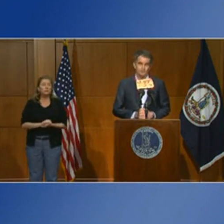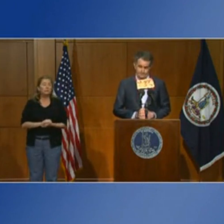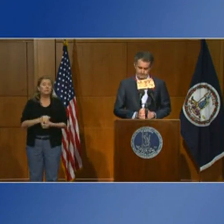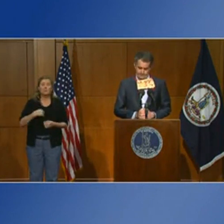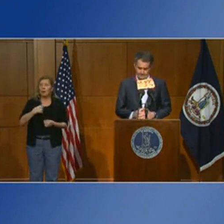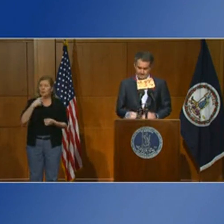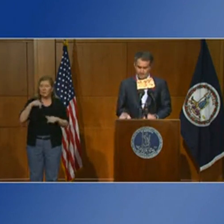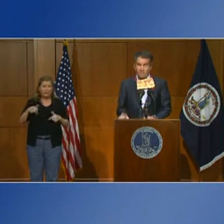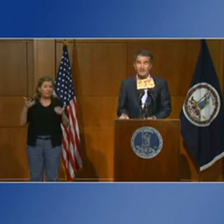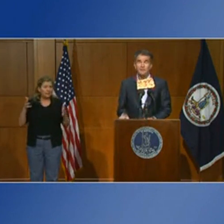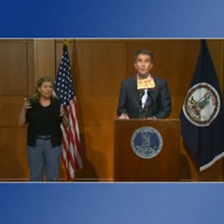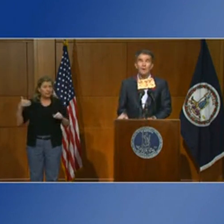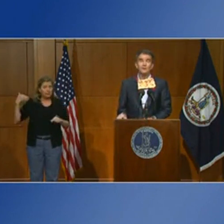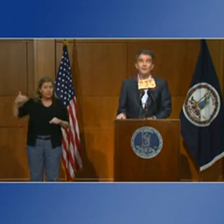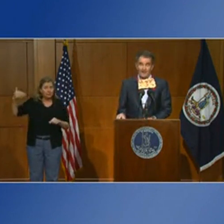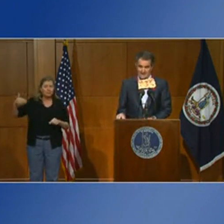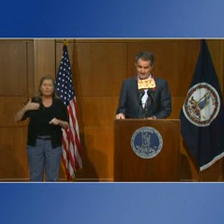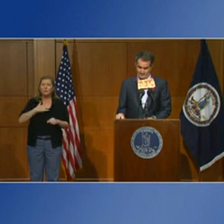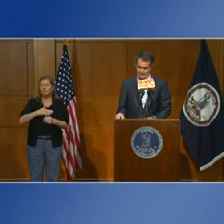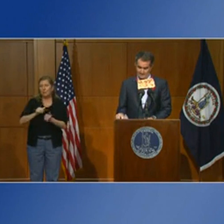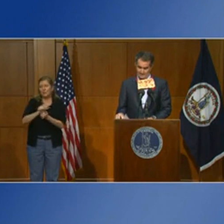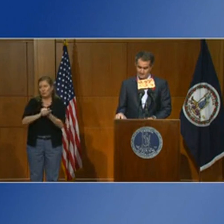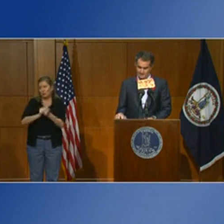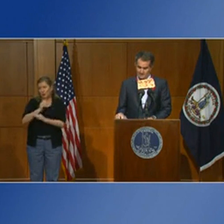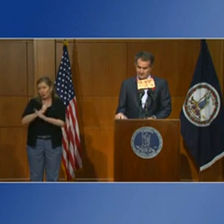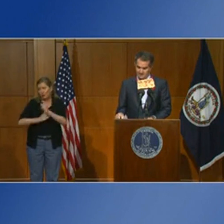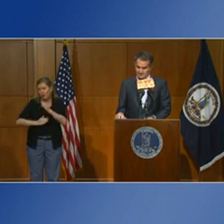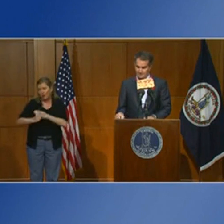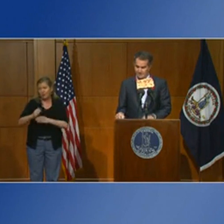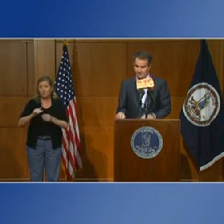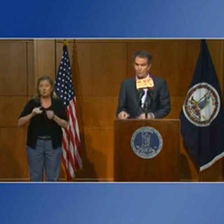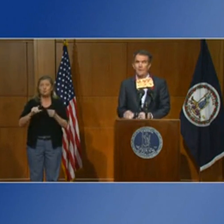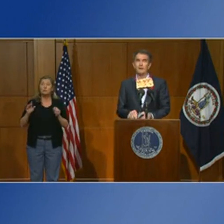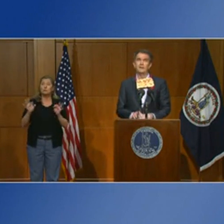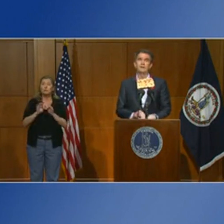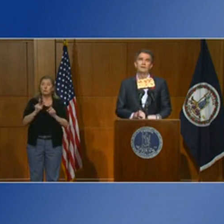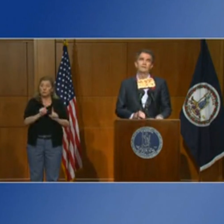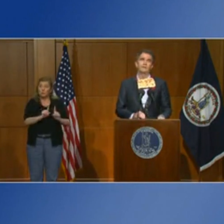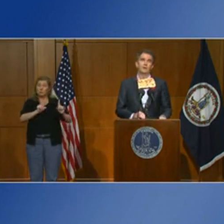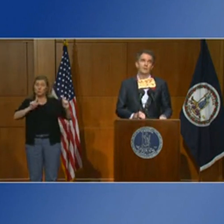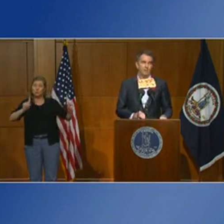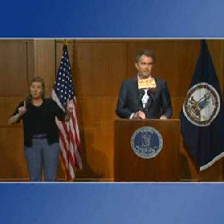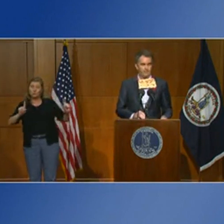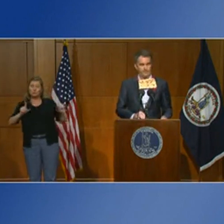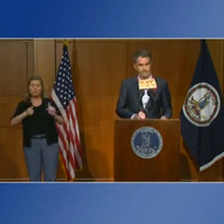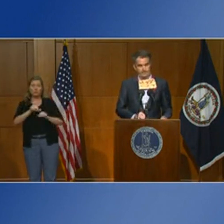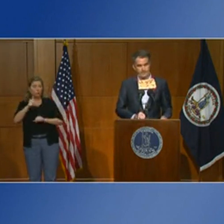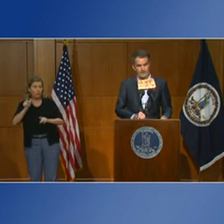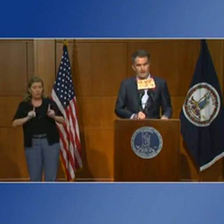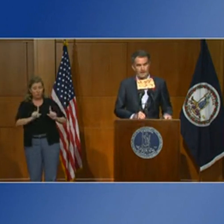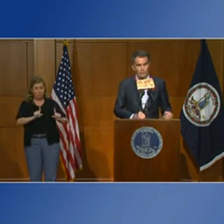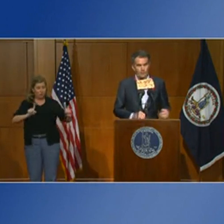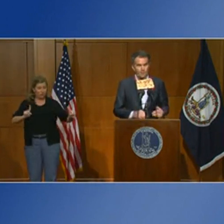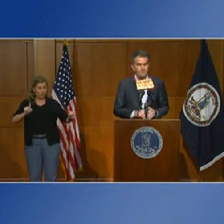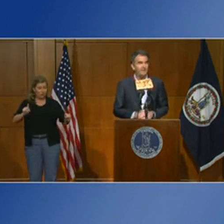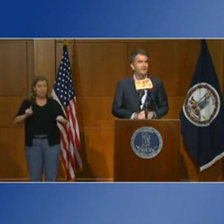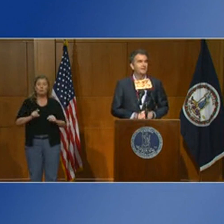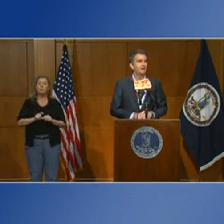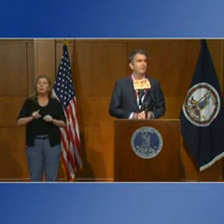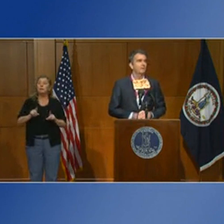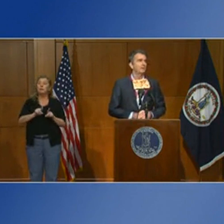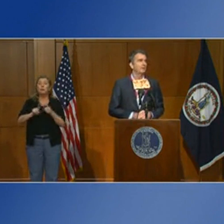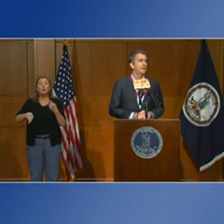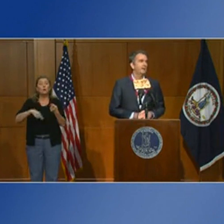before. Please wash your hands. Stay 6 feet away from other people and wear a